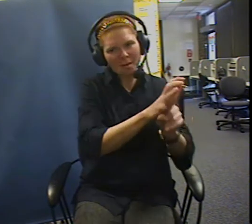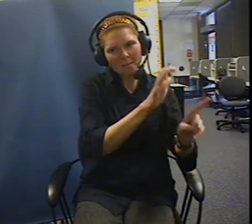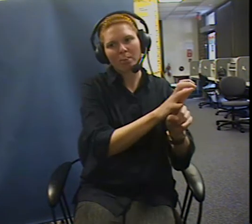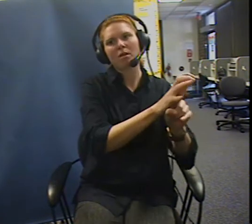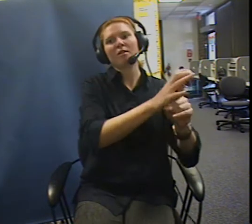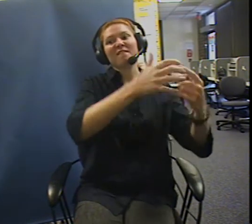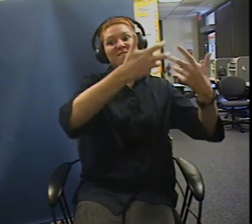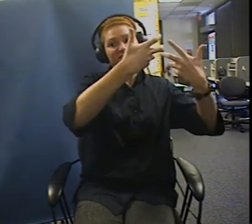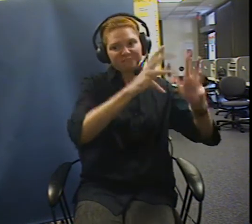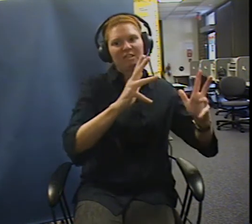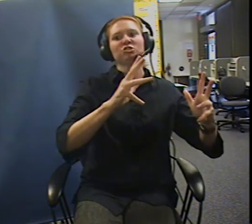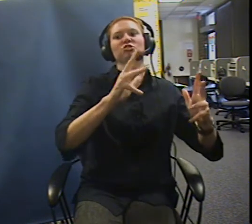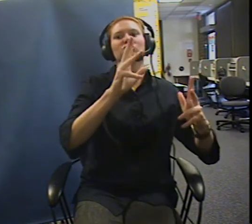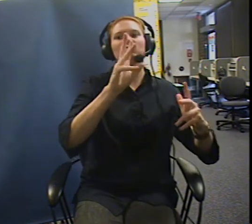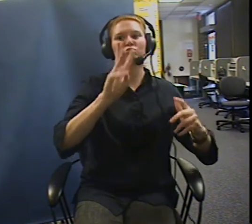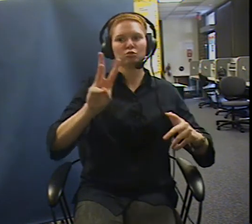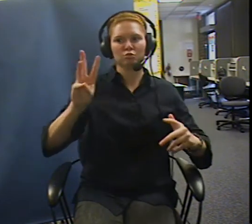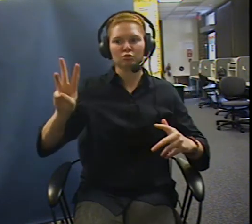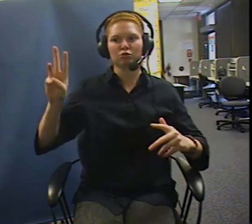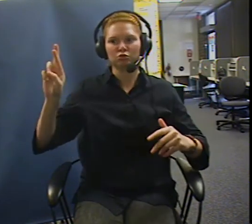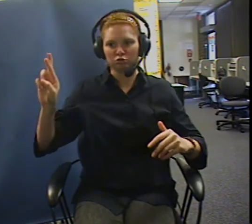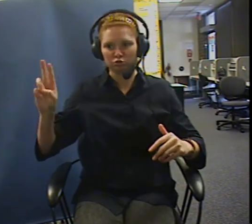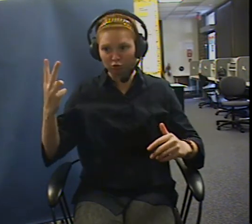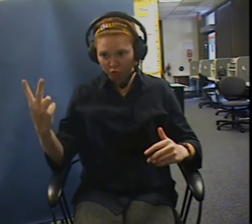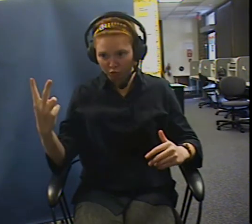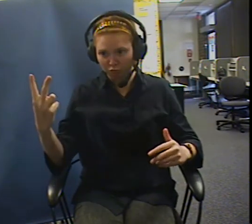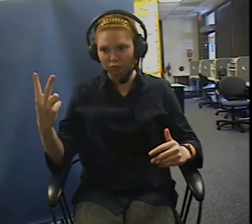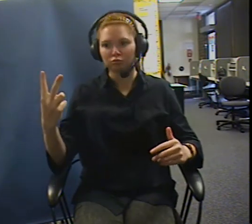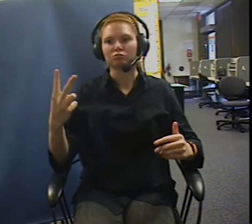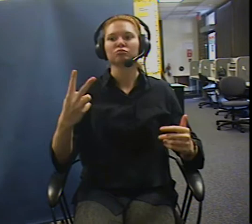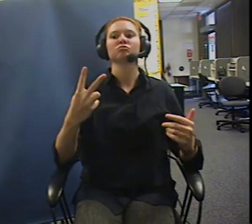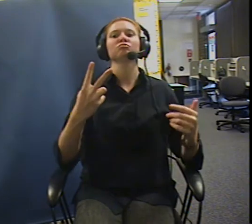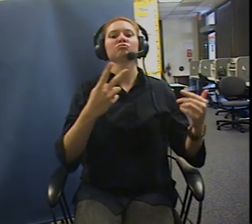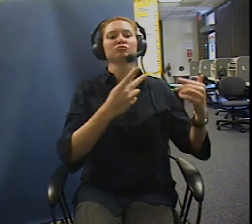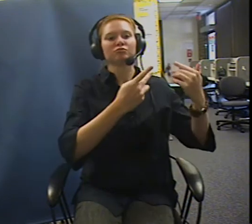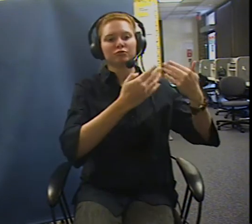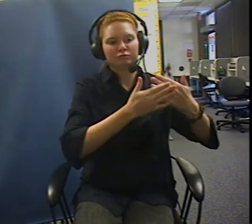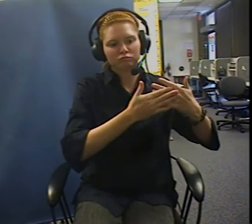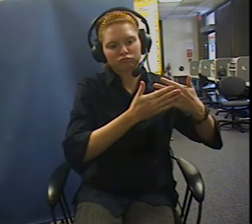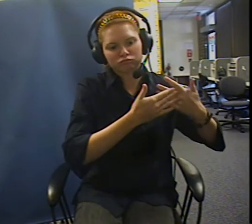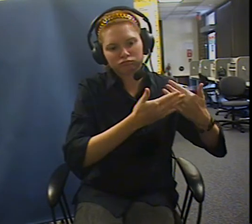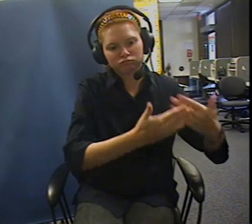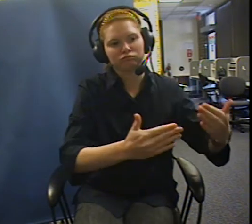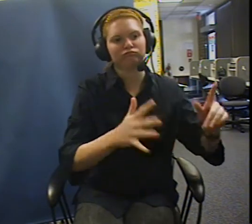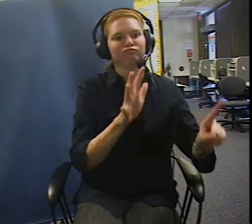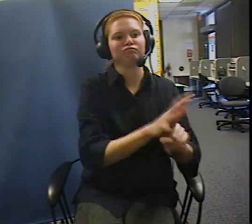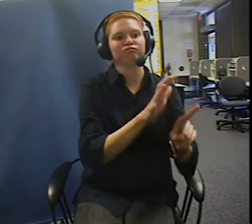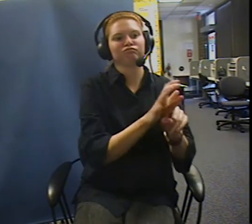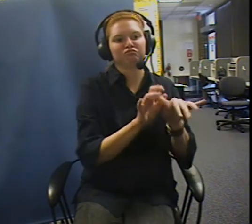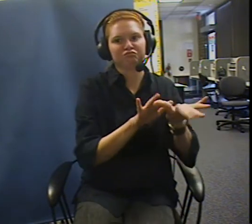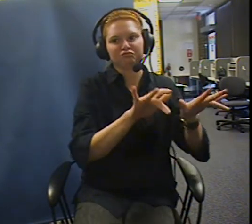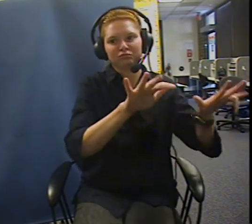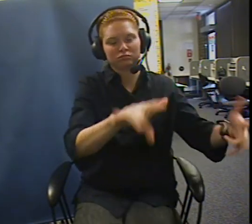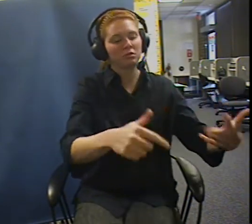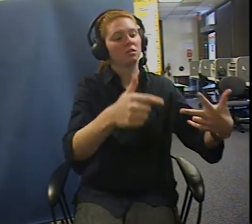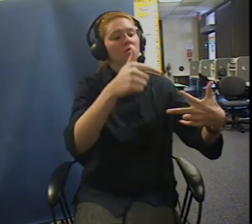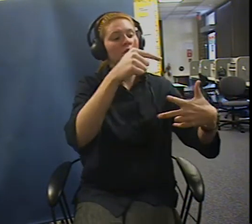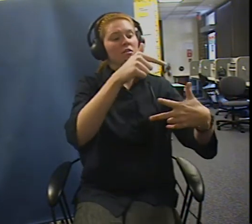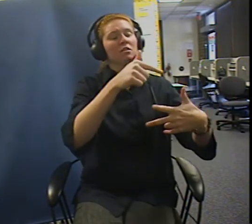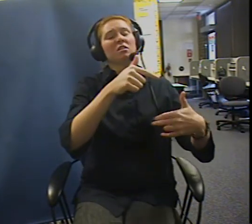First, an important reason for the decentralization of population was the deteriorating living conditions in our central cities.